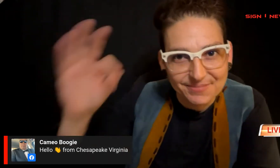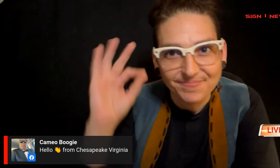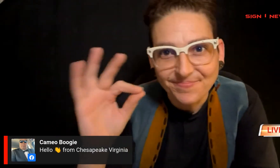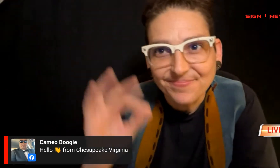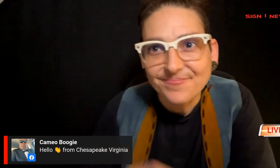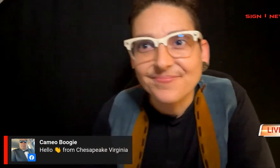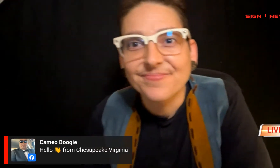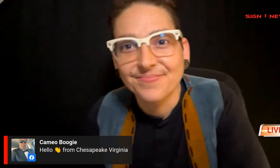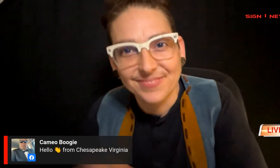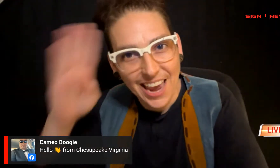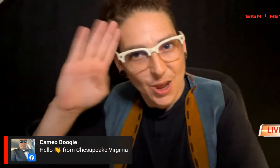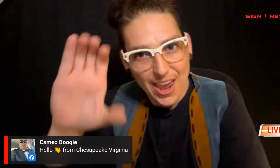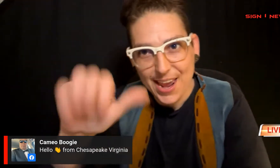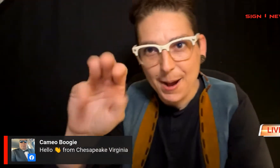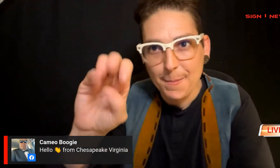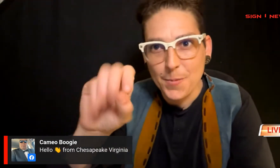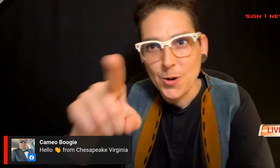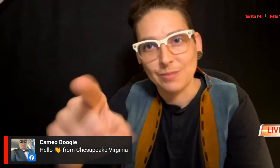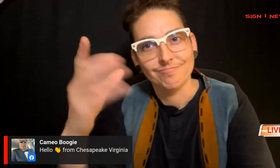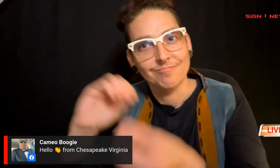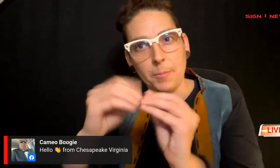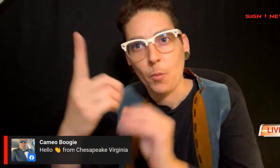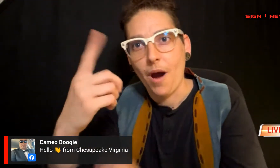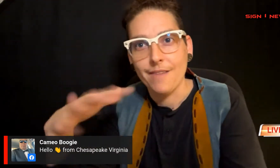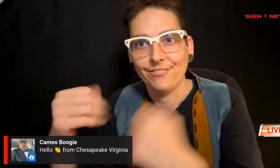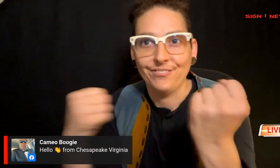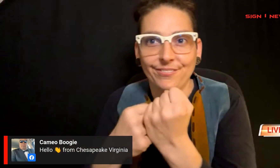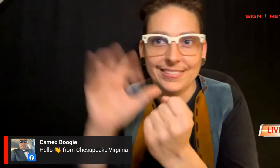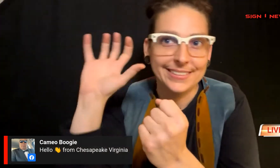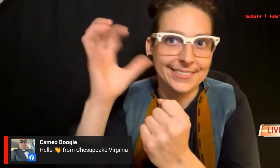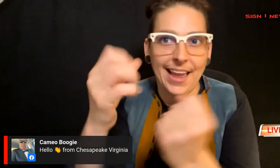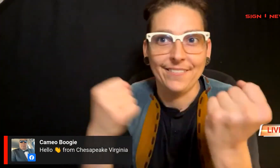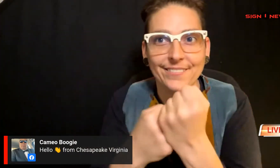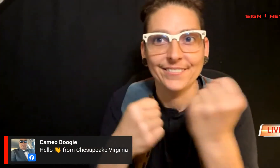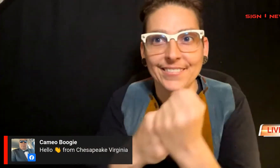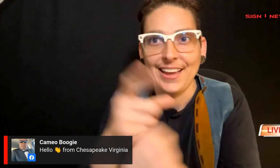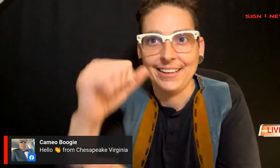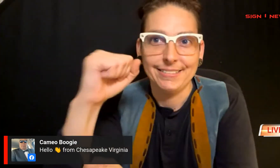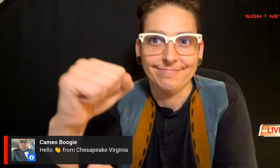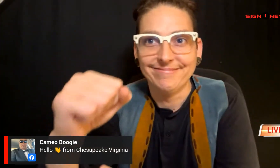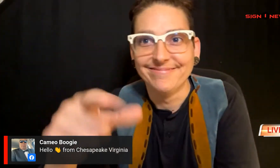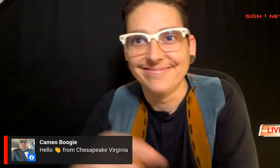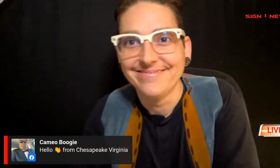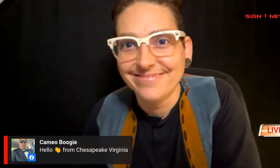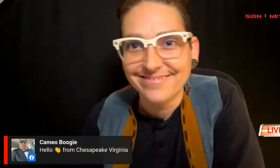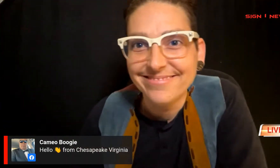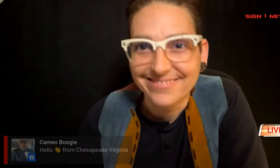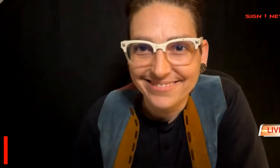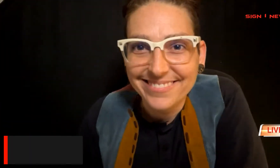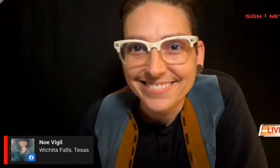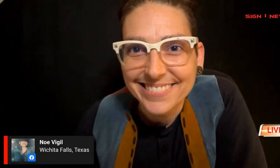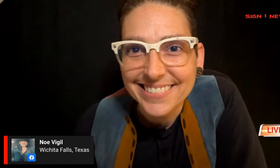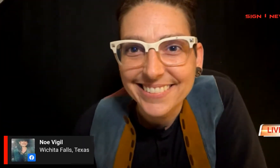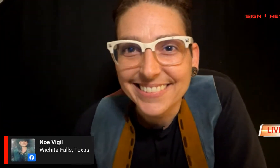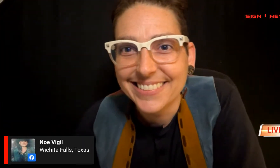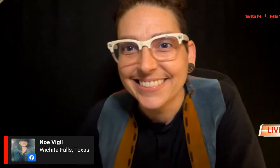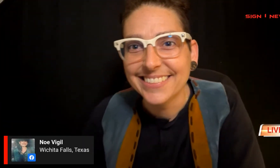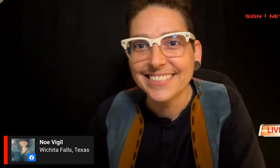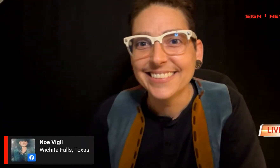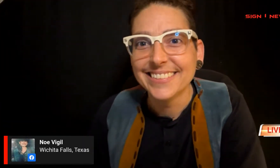Hello, Virginia. Hello, Cameo. Our number one Sign1News fan. We love you.